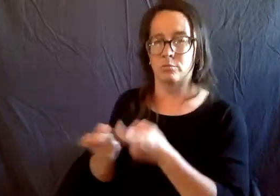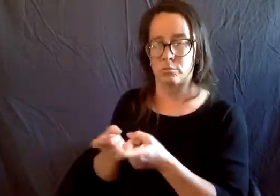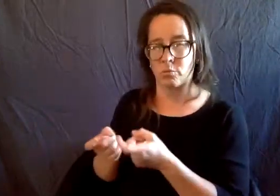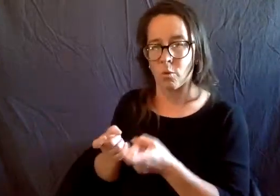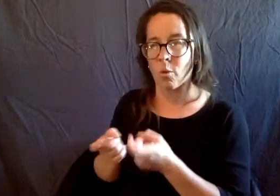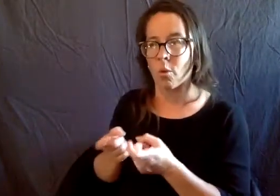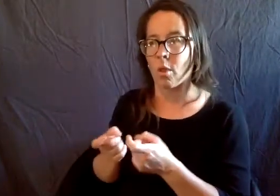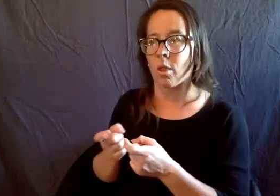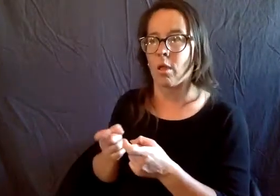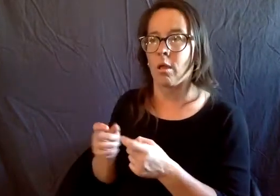control, avoidance,